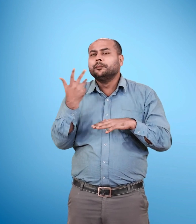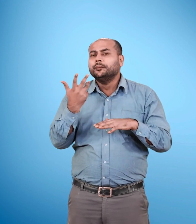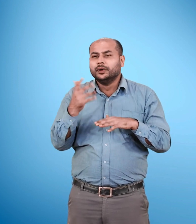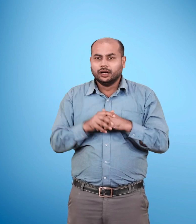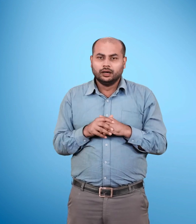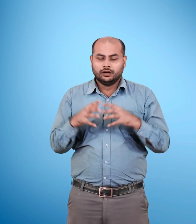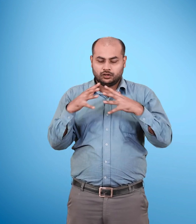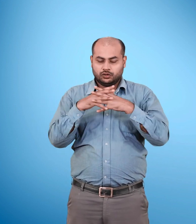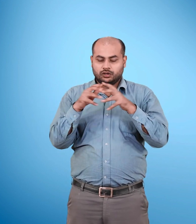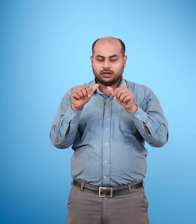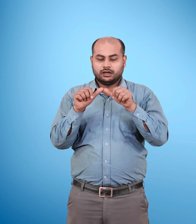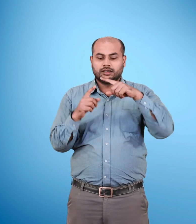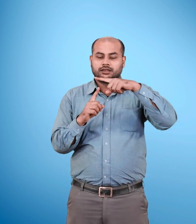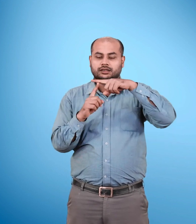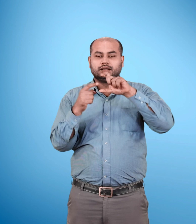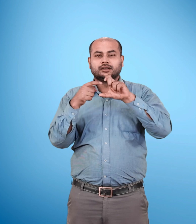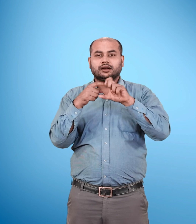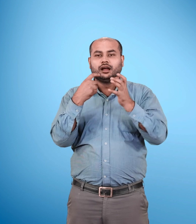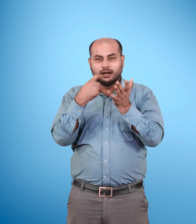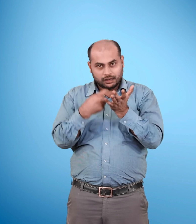is known as the water cycle.